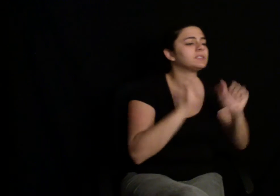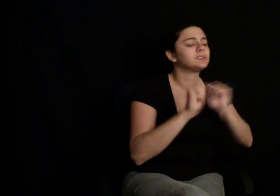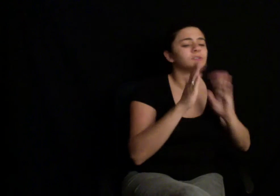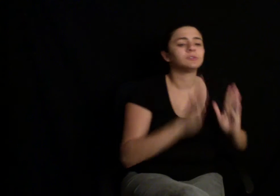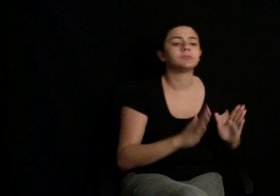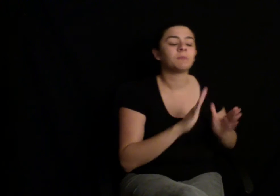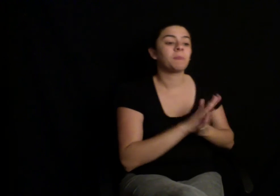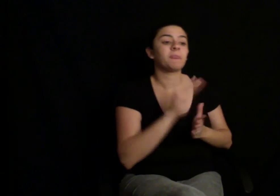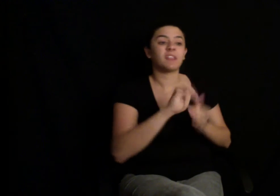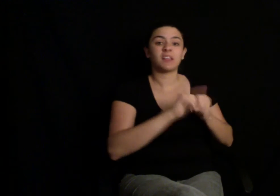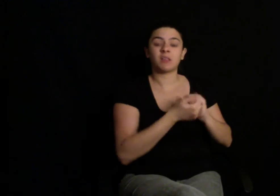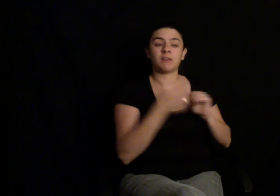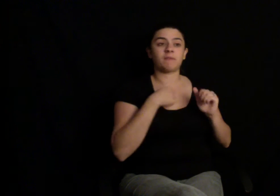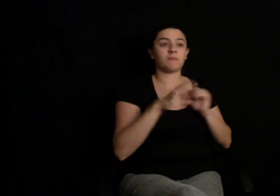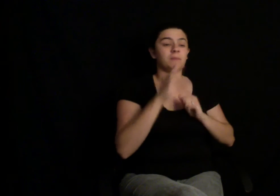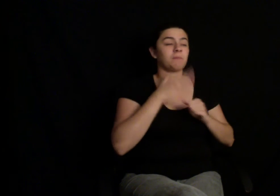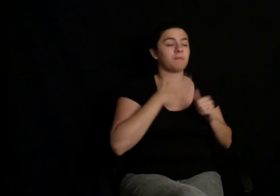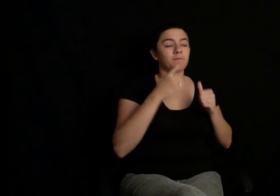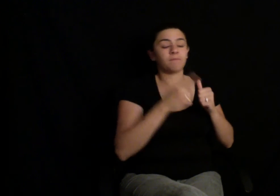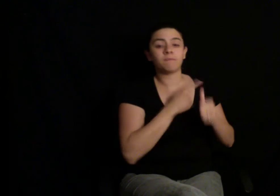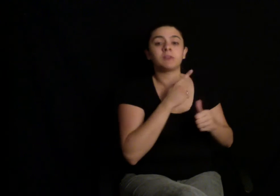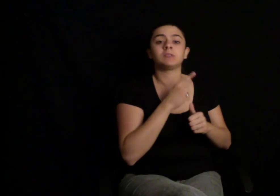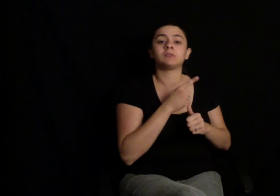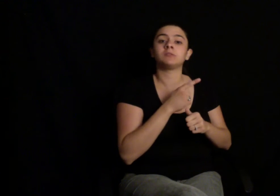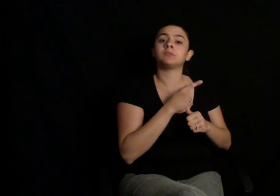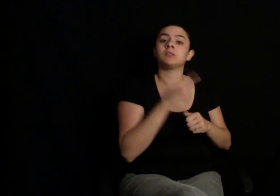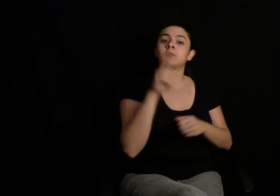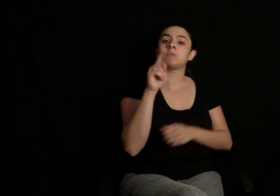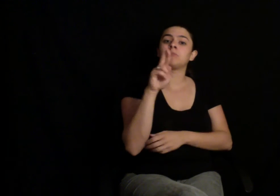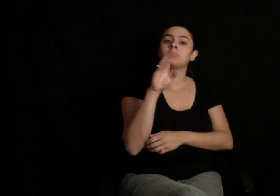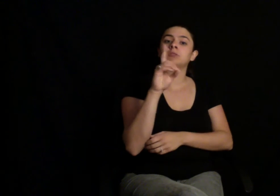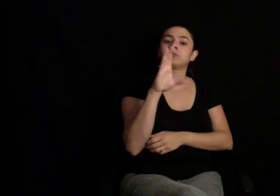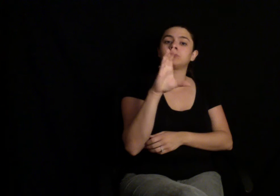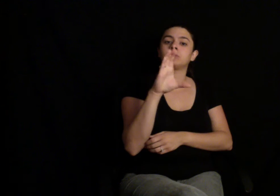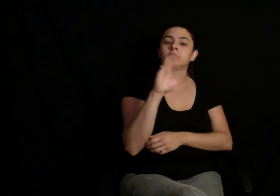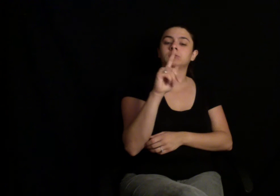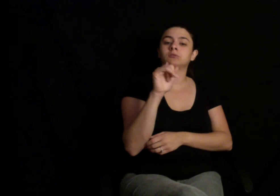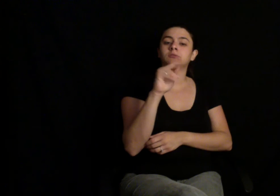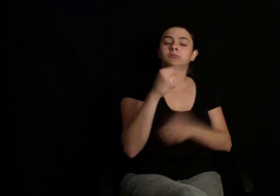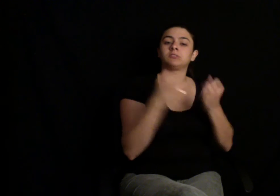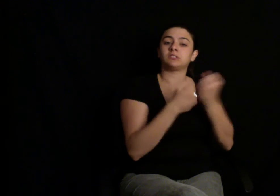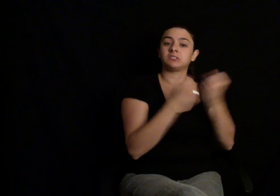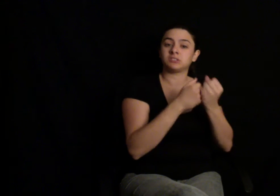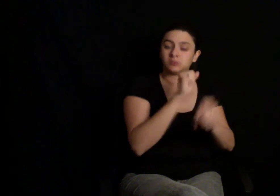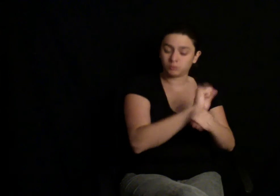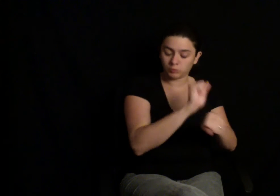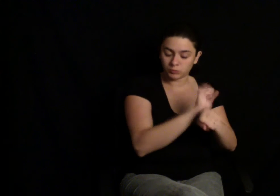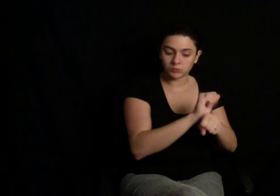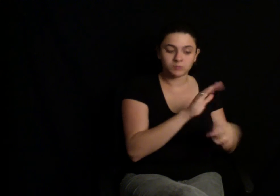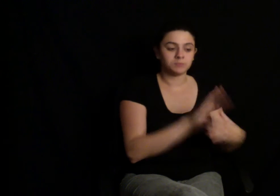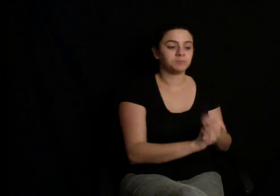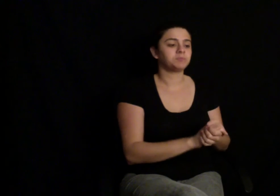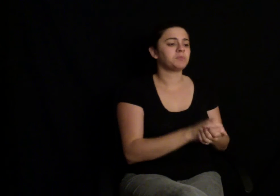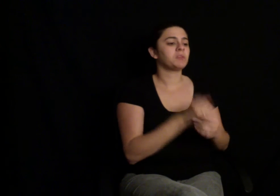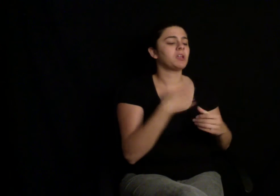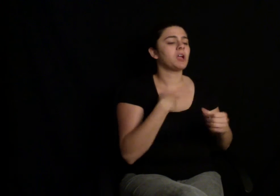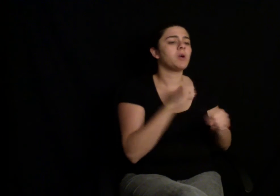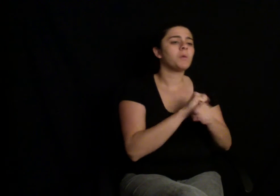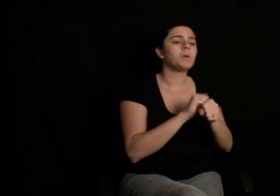assistant job. So I worked on The Dark Knight Rises and some other films that were filming in my area, and I did extra work whenever they